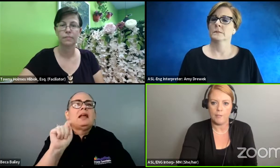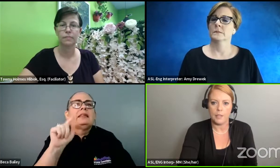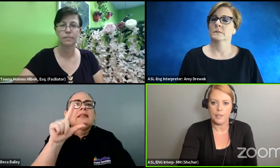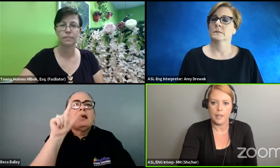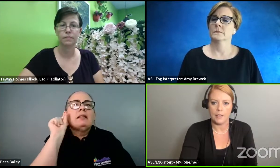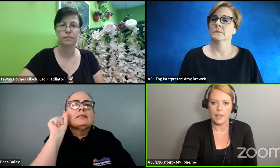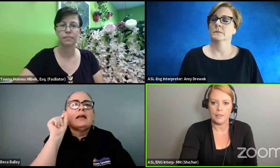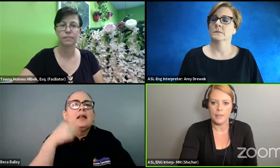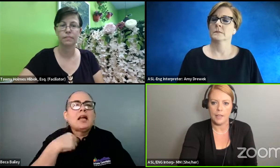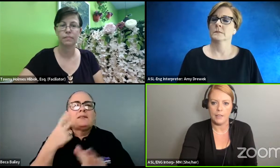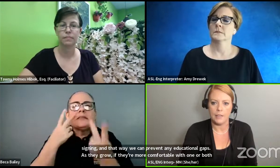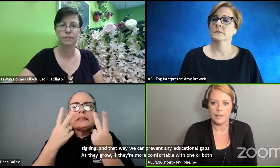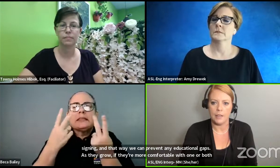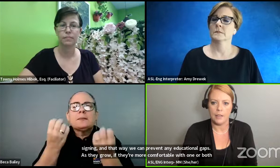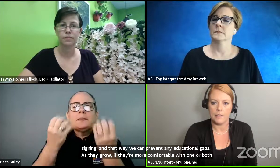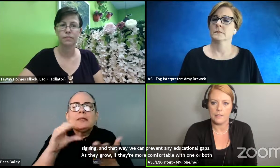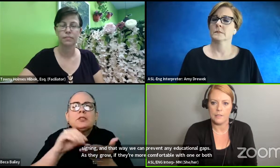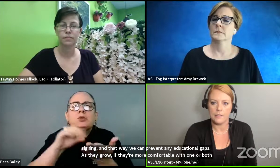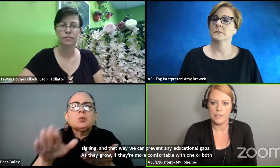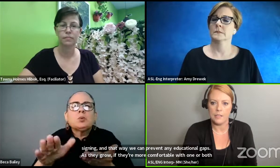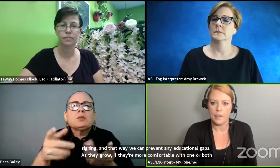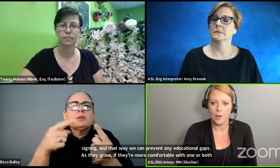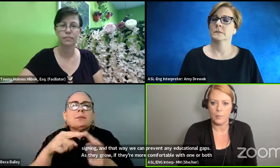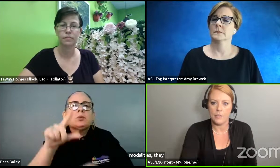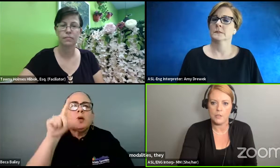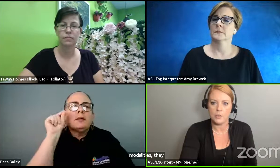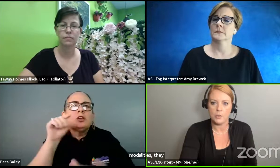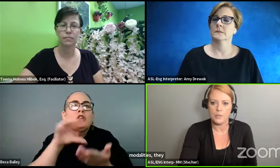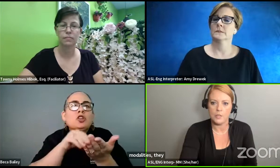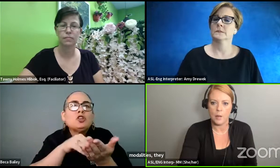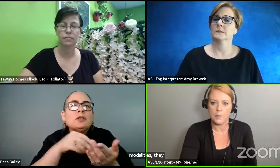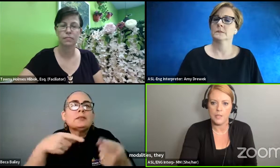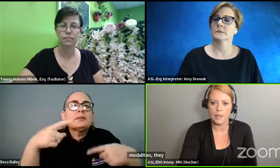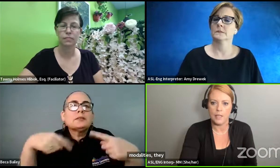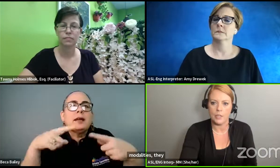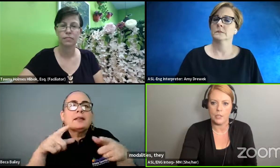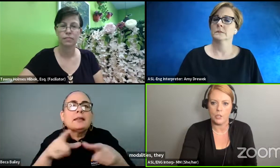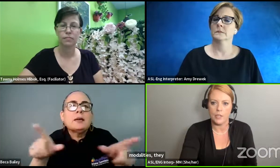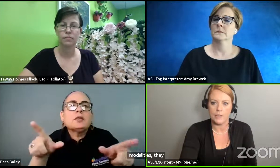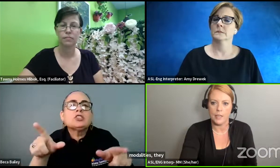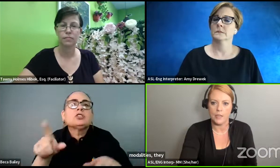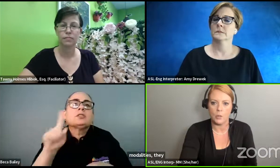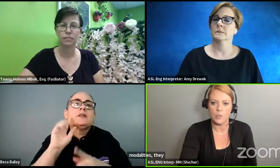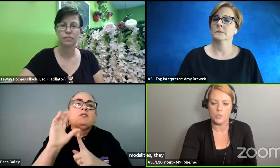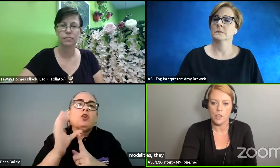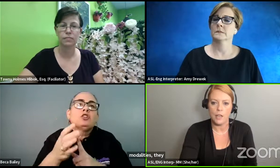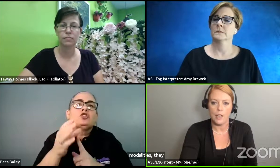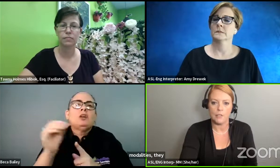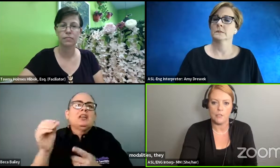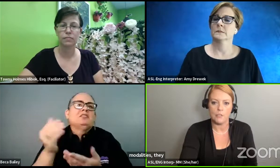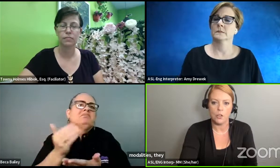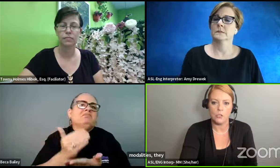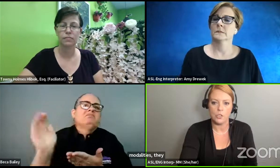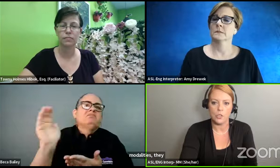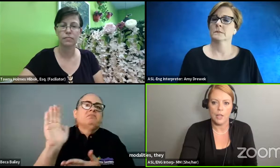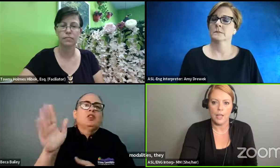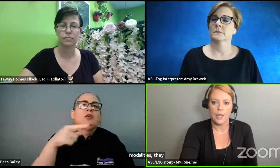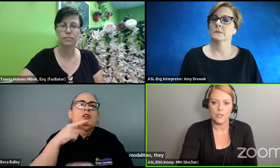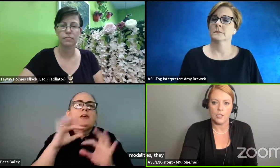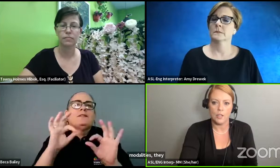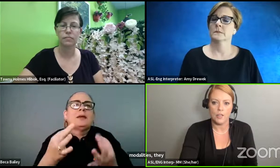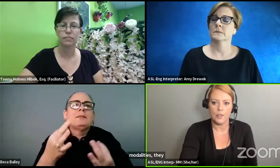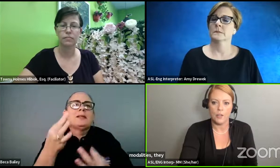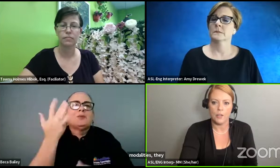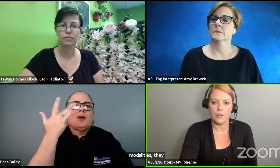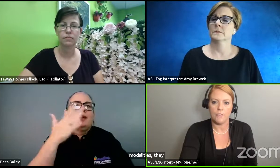I have been at Gallaudet and seen how many students come to Gallaudet learning sign language and deaf culture